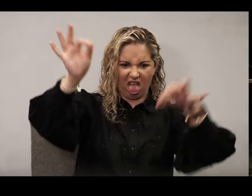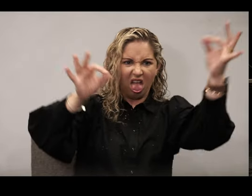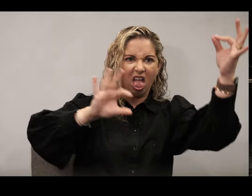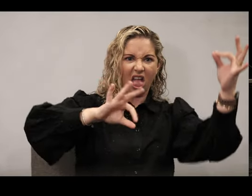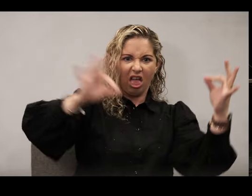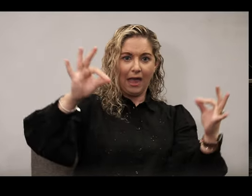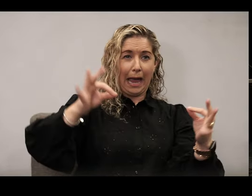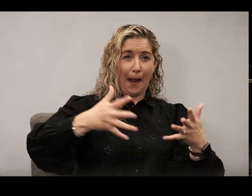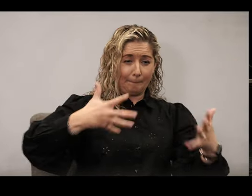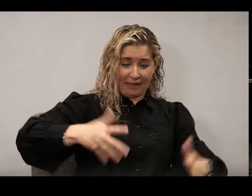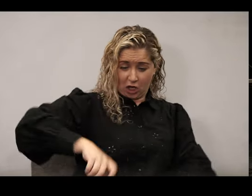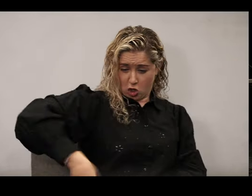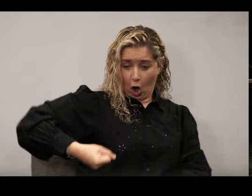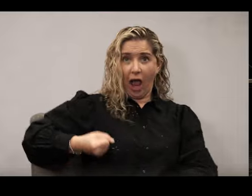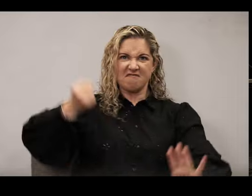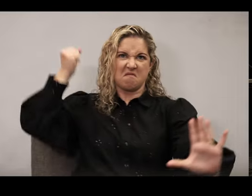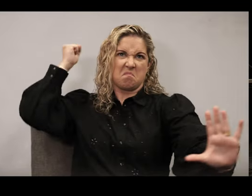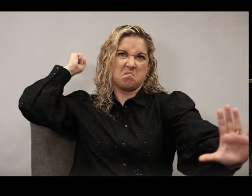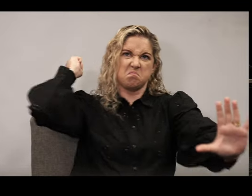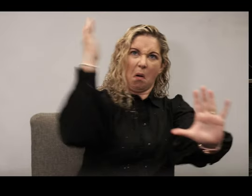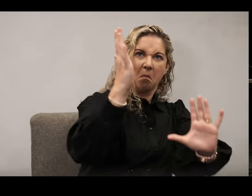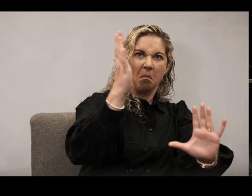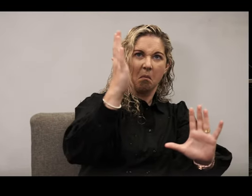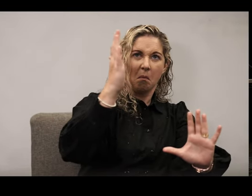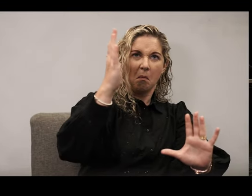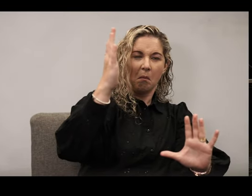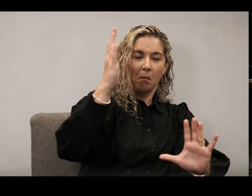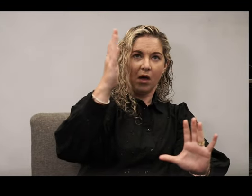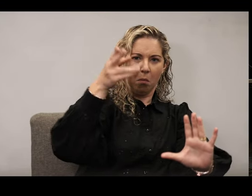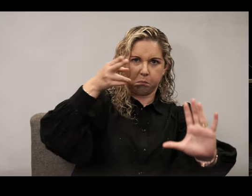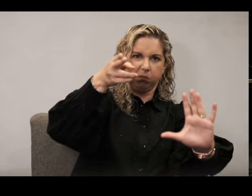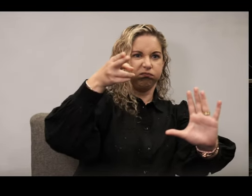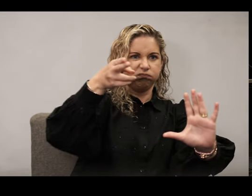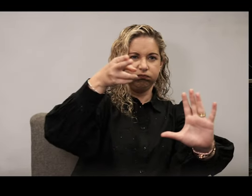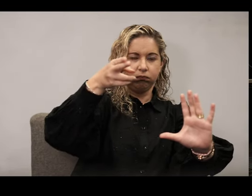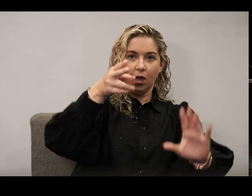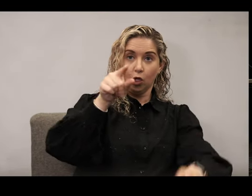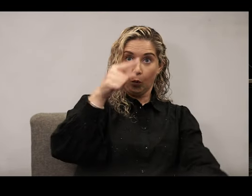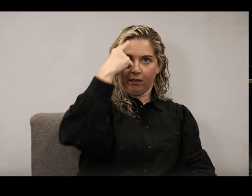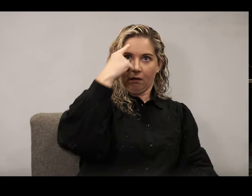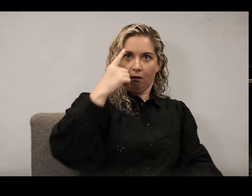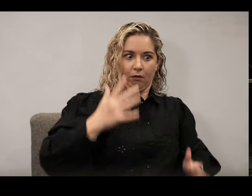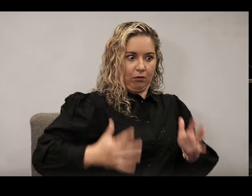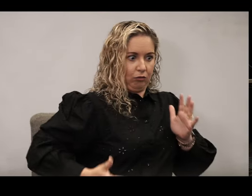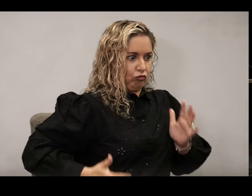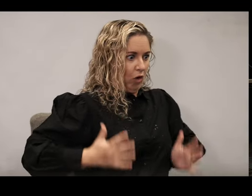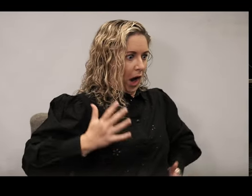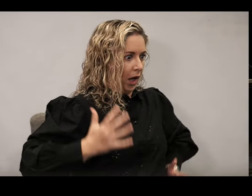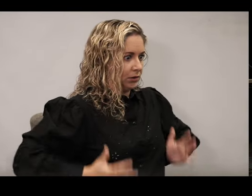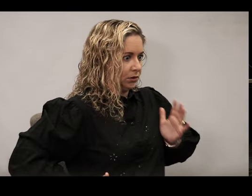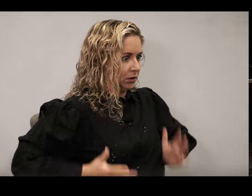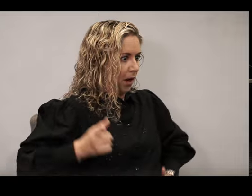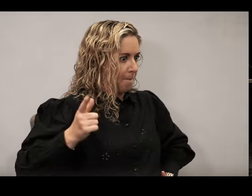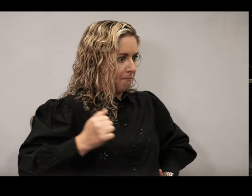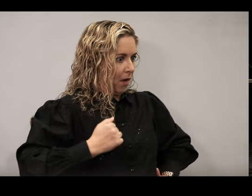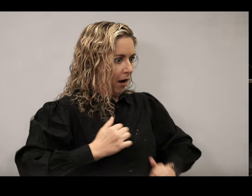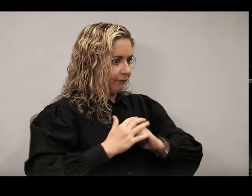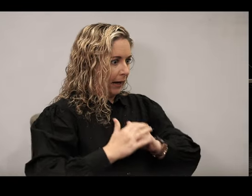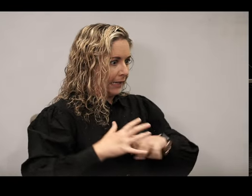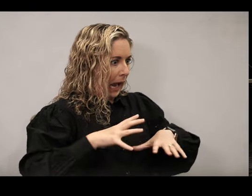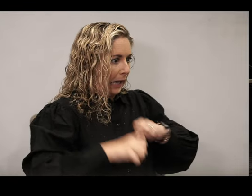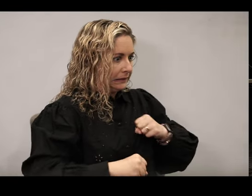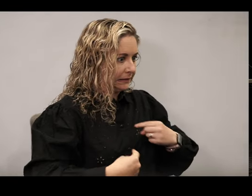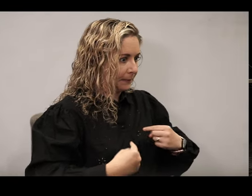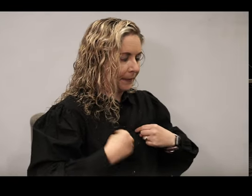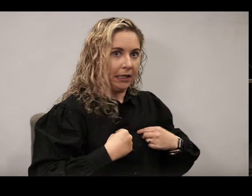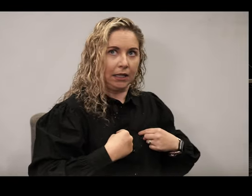big Bowie knife sunk right into the top of the skull. And you think, run, run. If